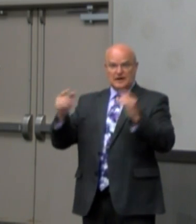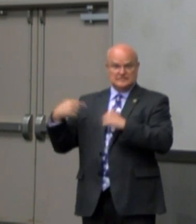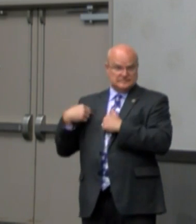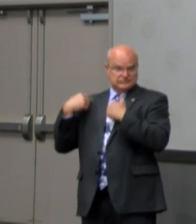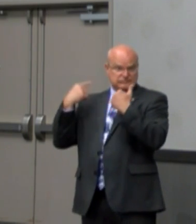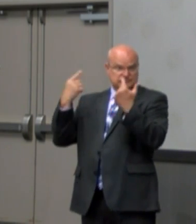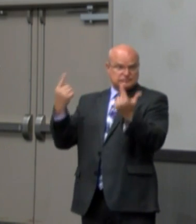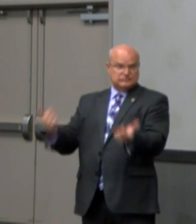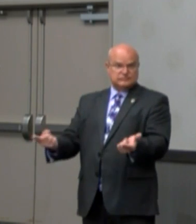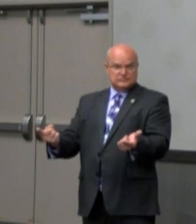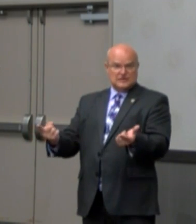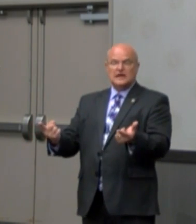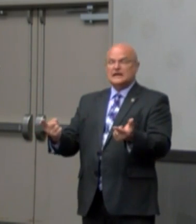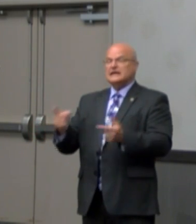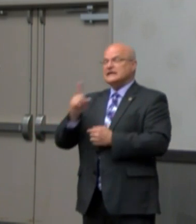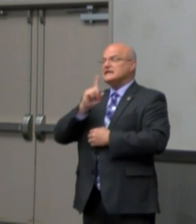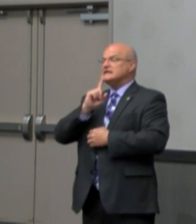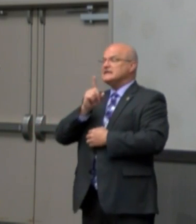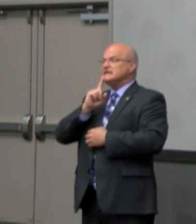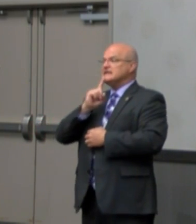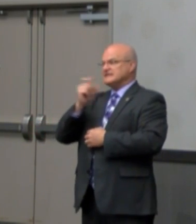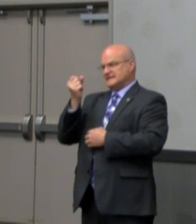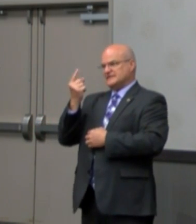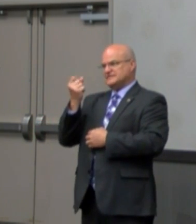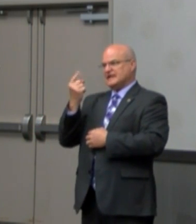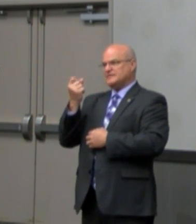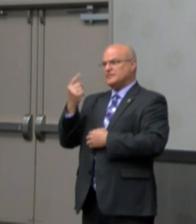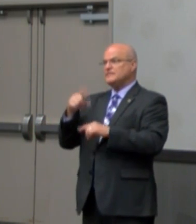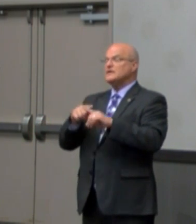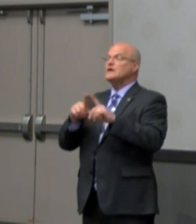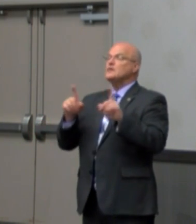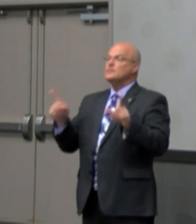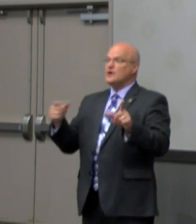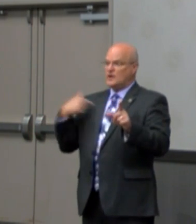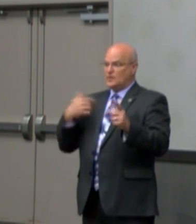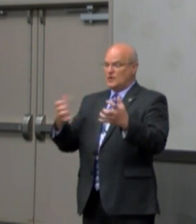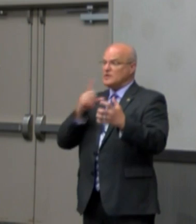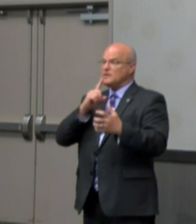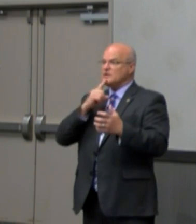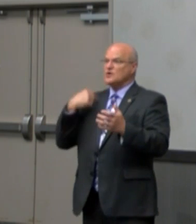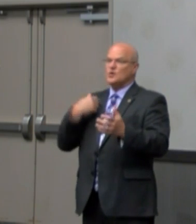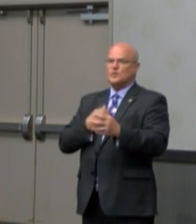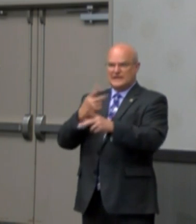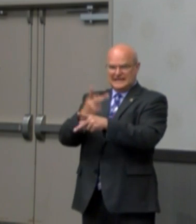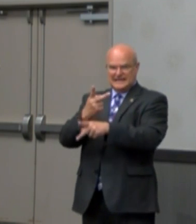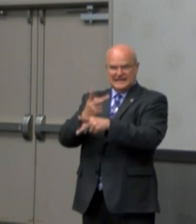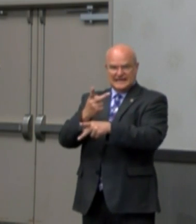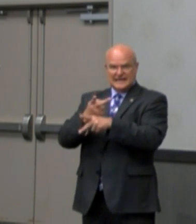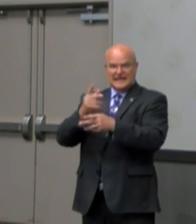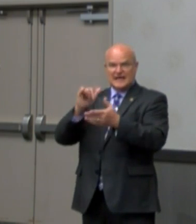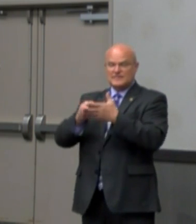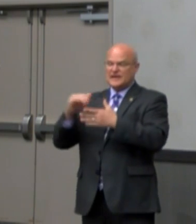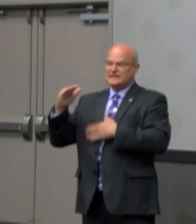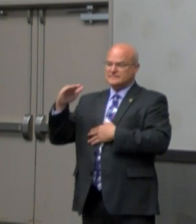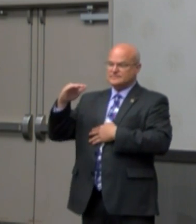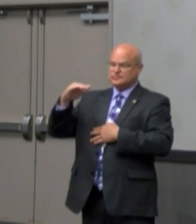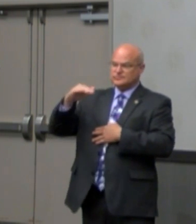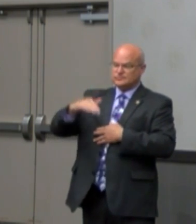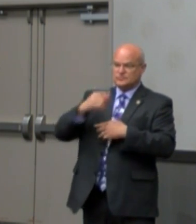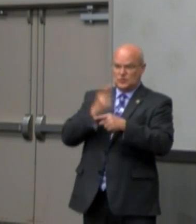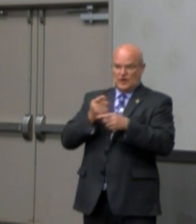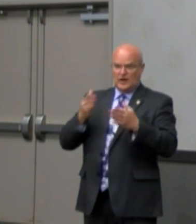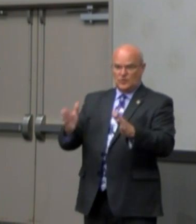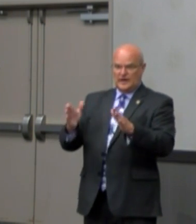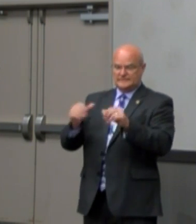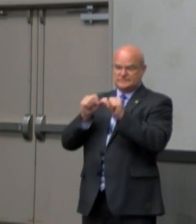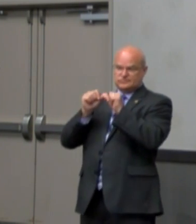were before, it's understandable, but we want to make sure we keep that trend in the right way over